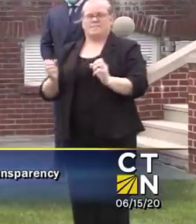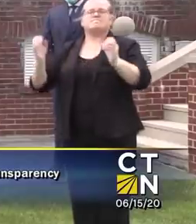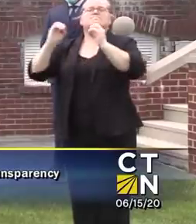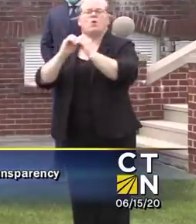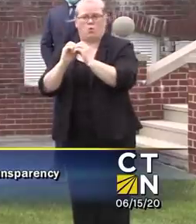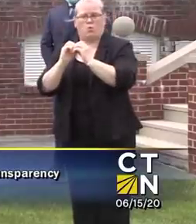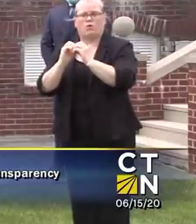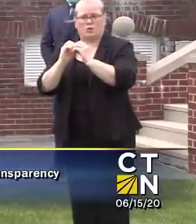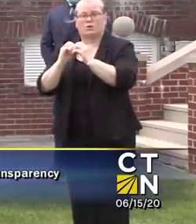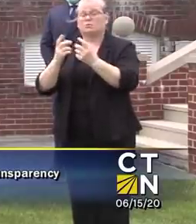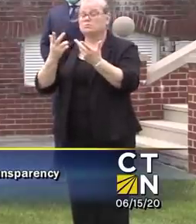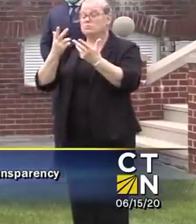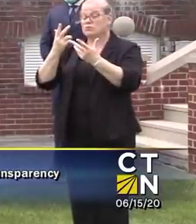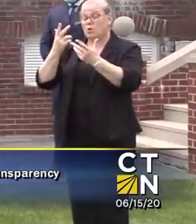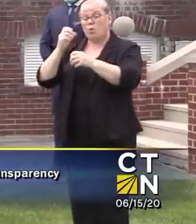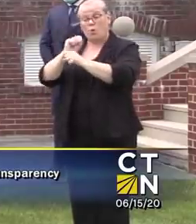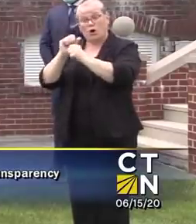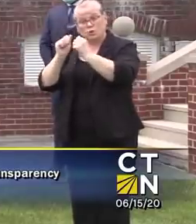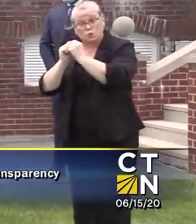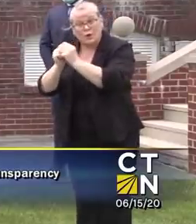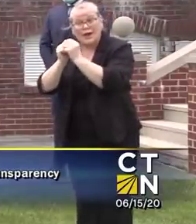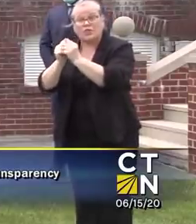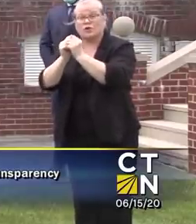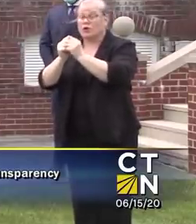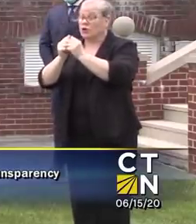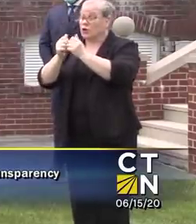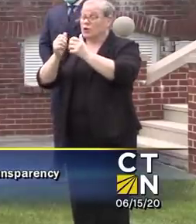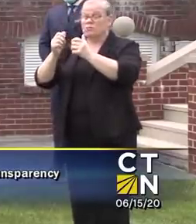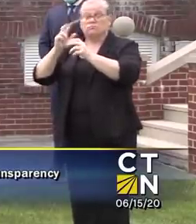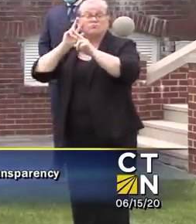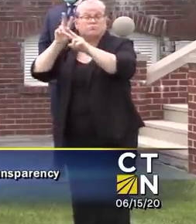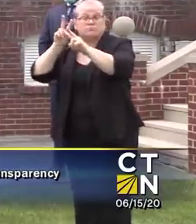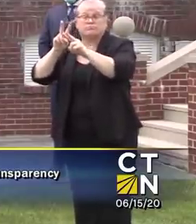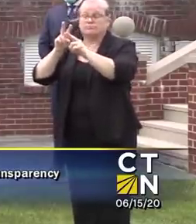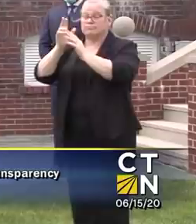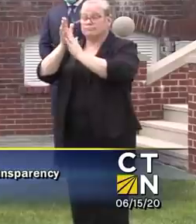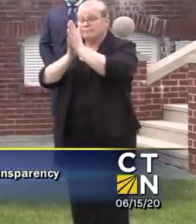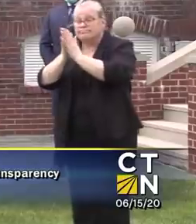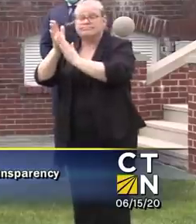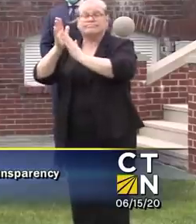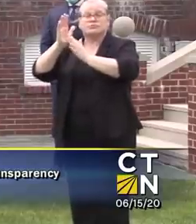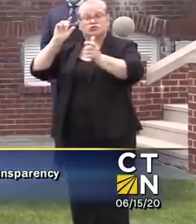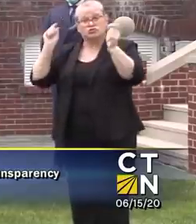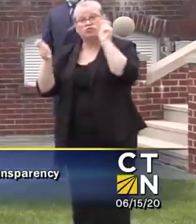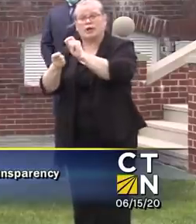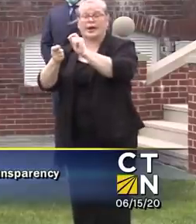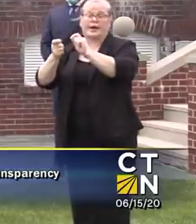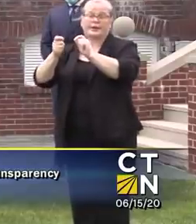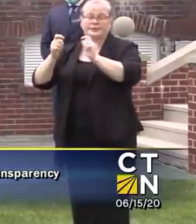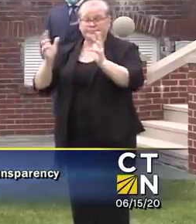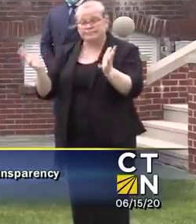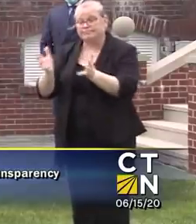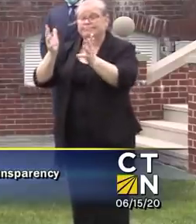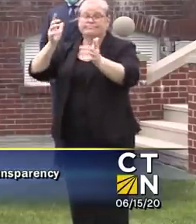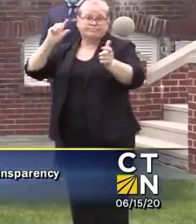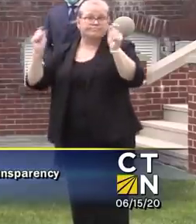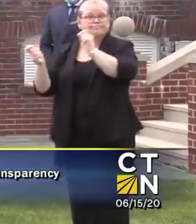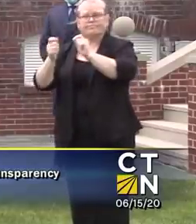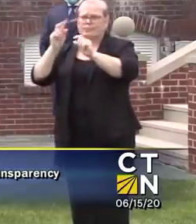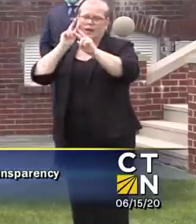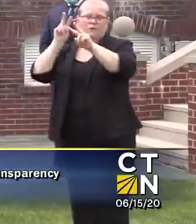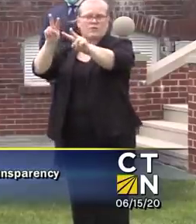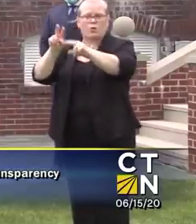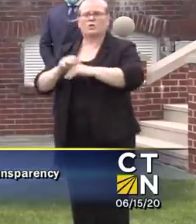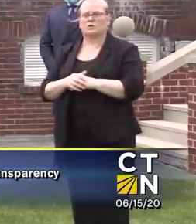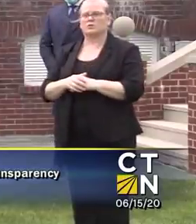change. And the governor mentioned the militarization of equipment, and there's been a lot of discussion of that.